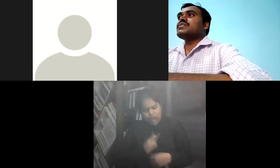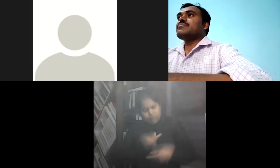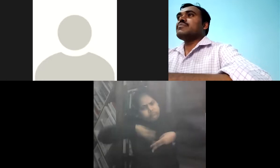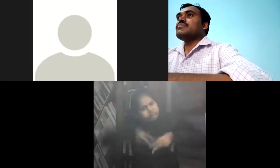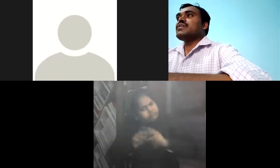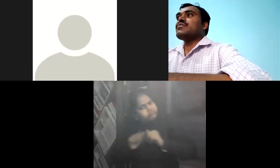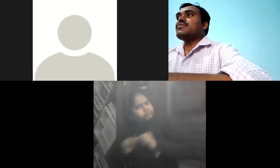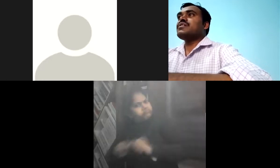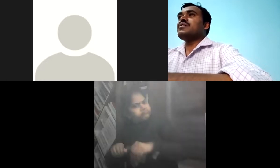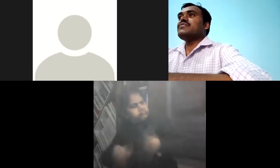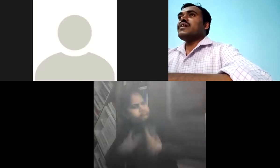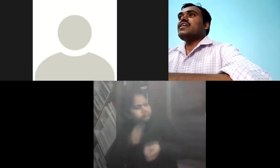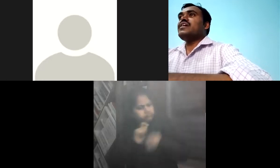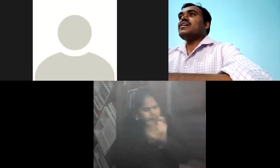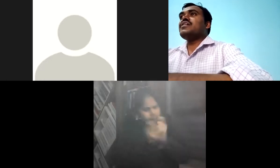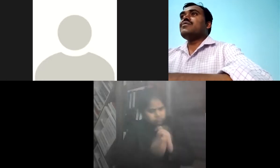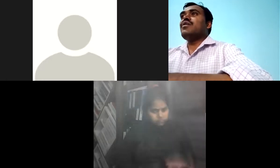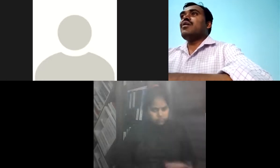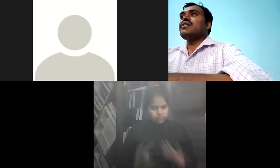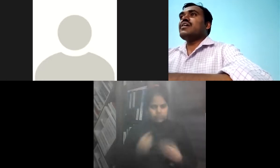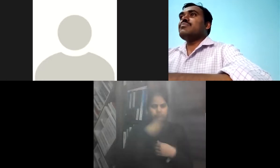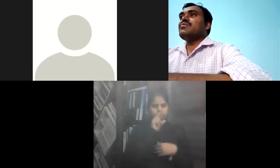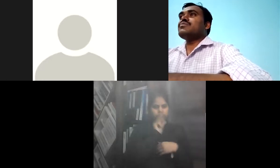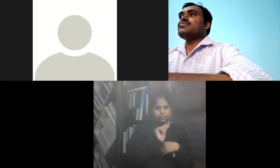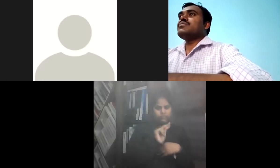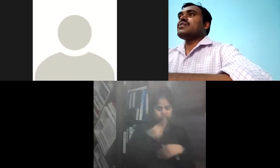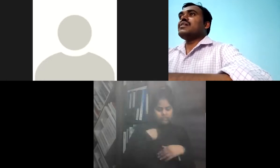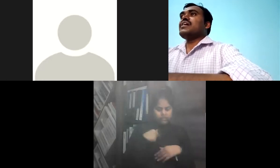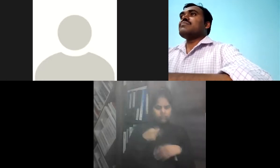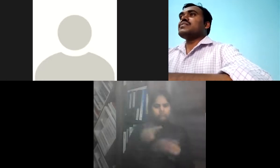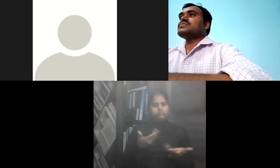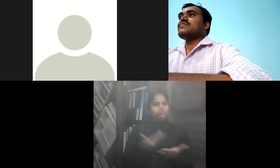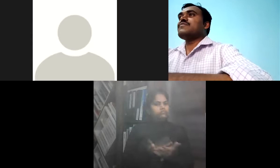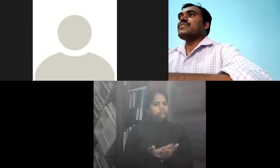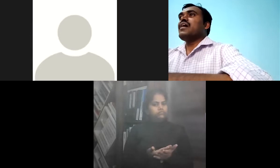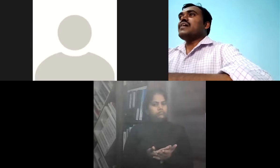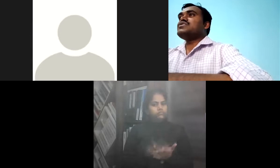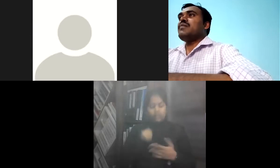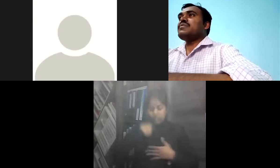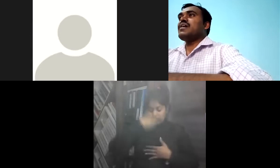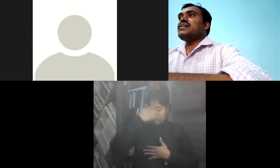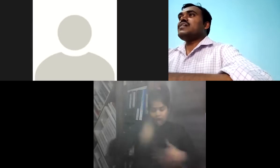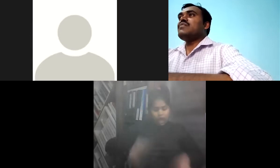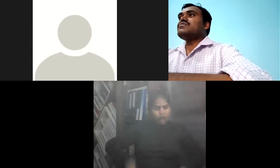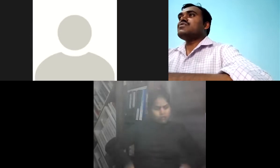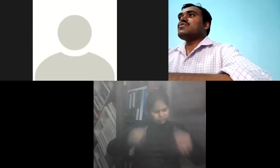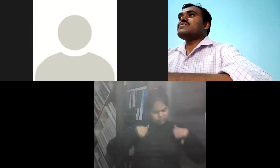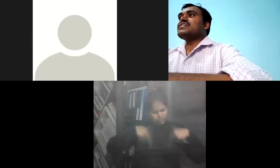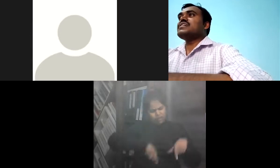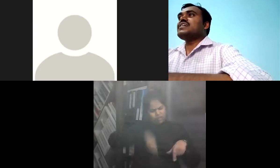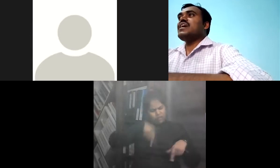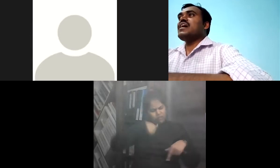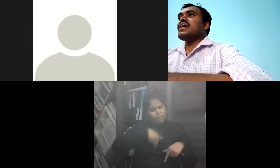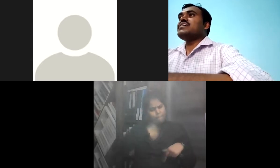by, say, I mean, I quote here, finally, no longer able to contain myself. I shaped the ideal vision of